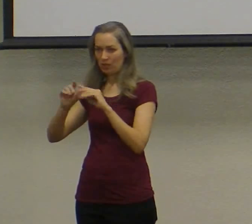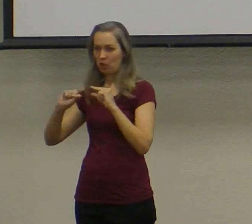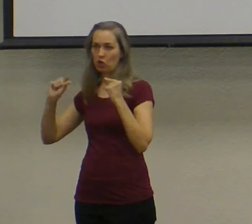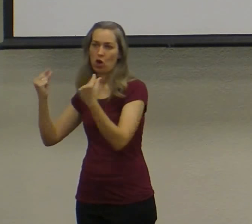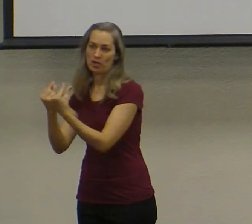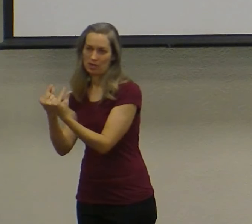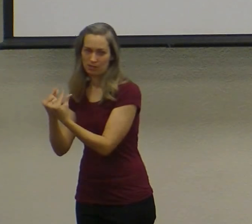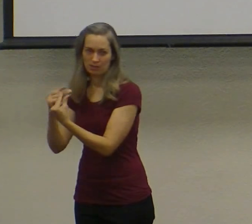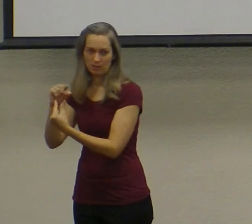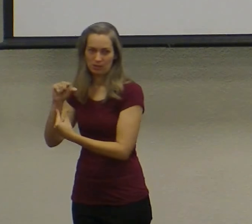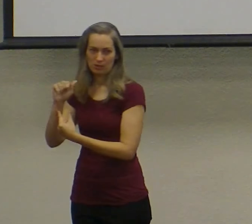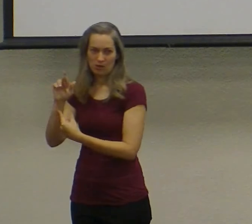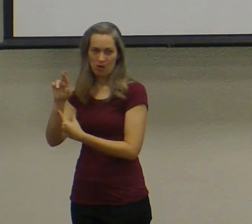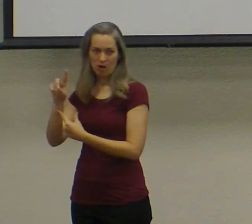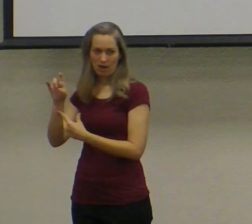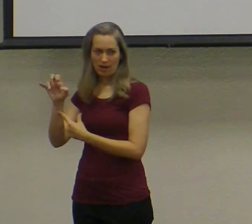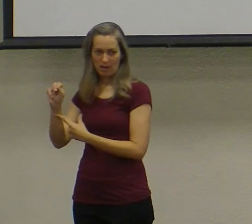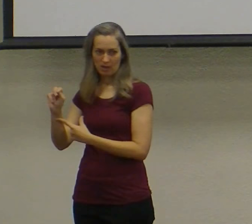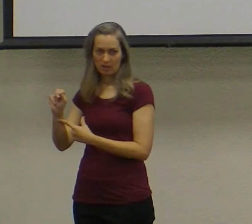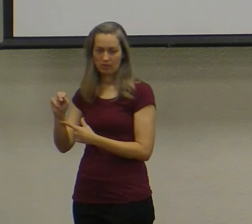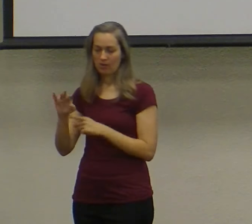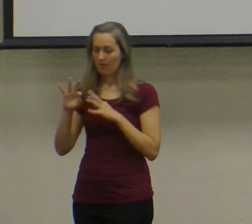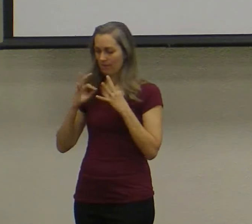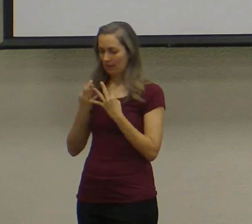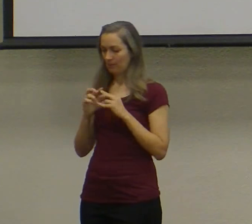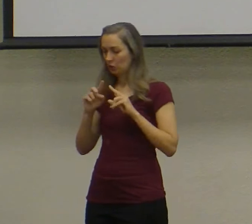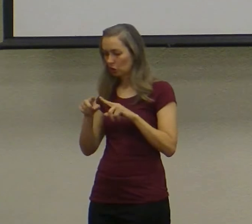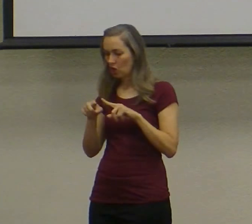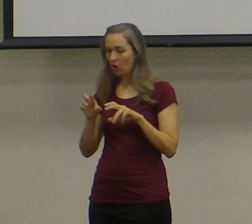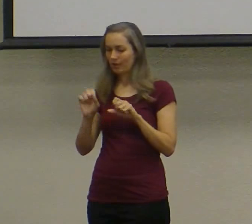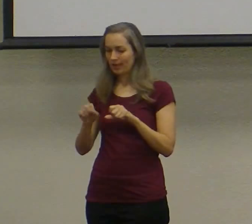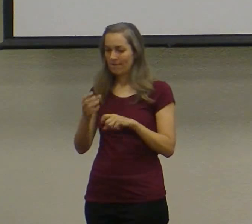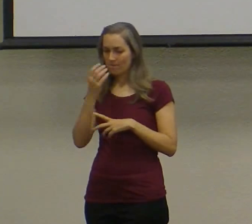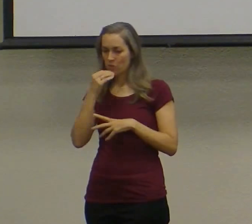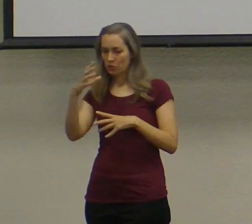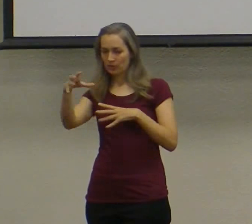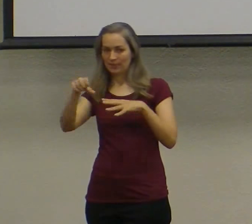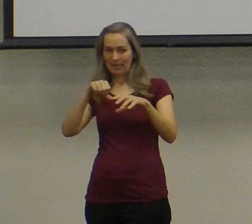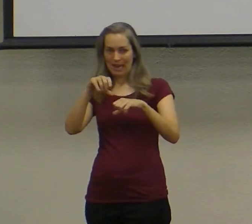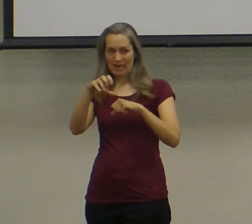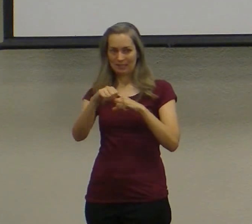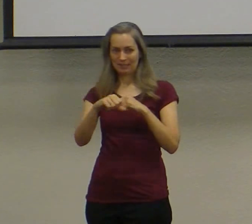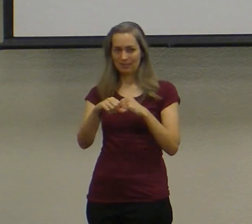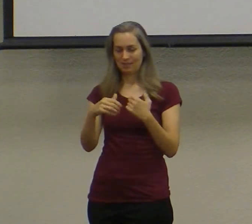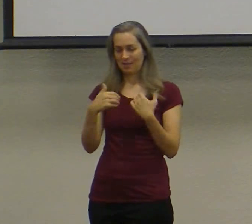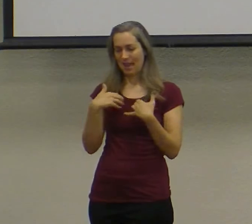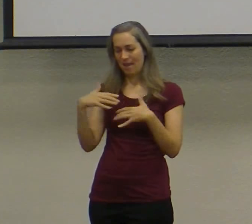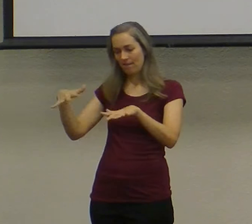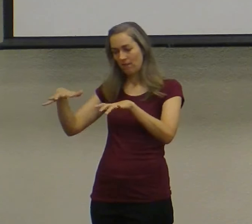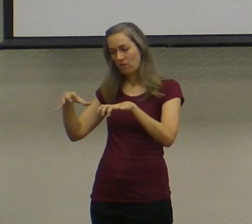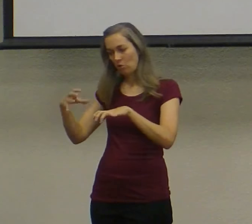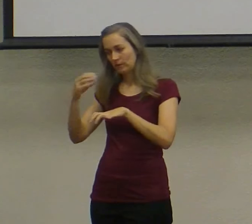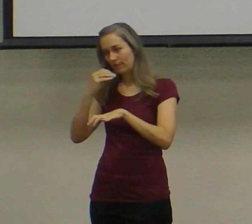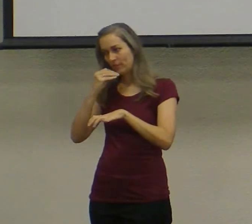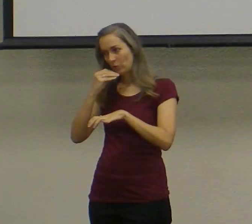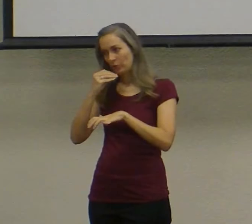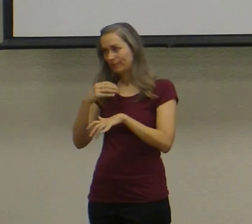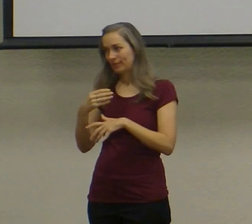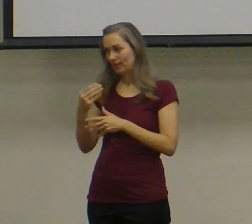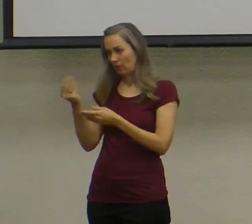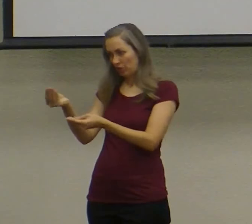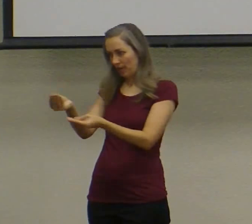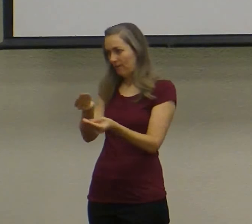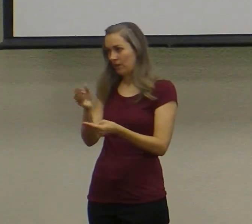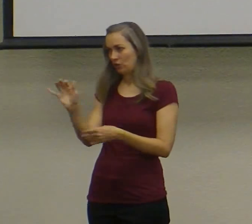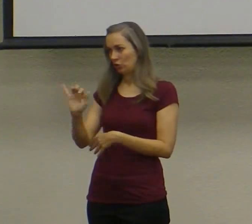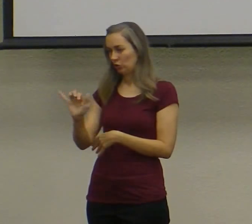go inside and get food off the shelf, but then they also have a cold section where they're giving food as well. And so